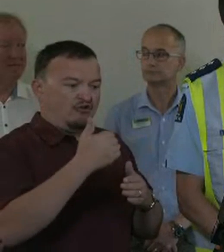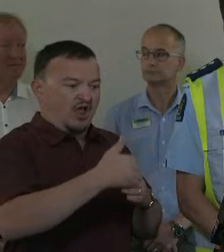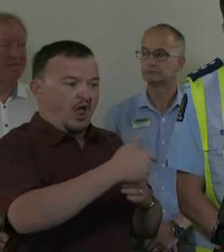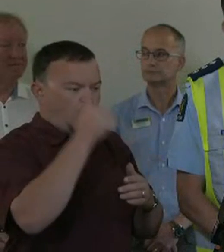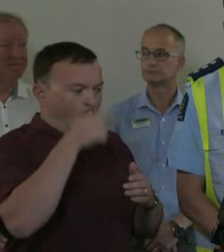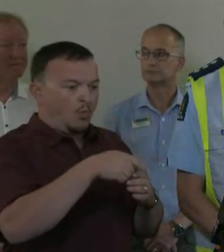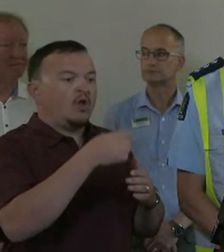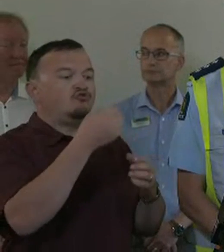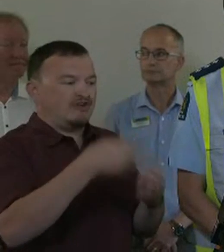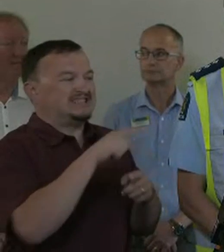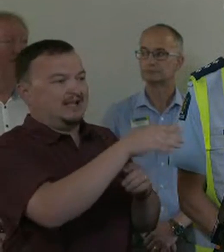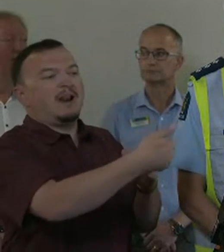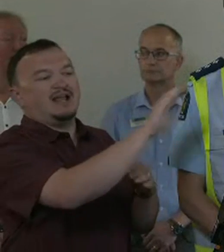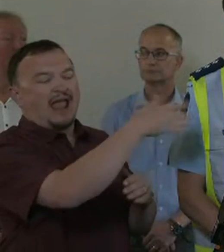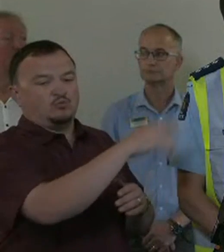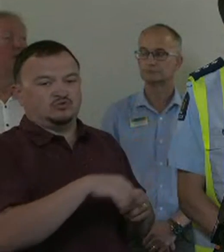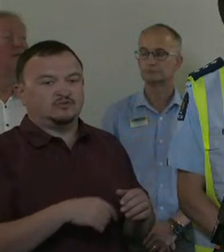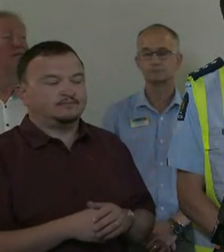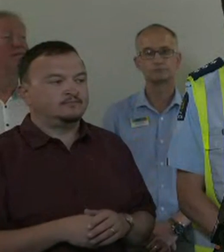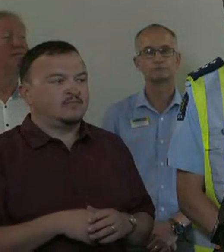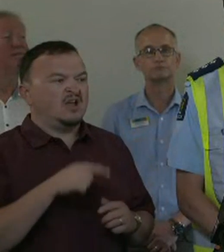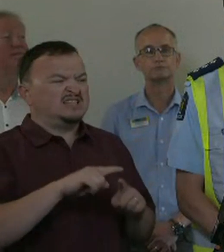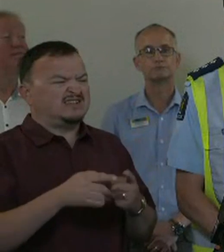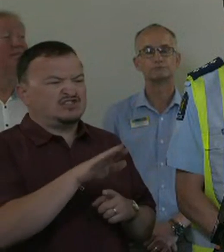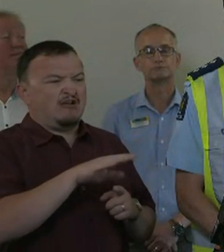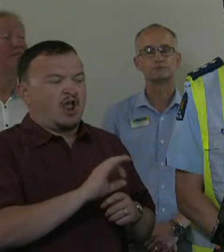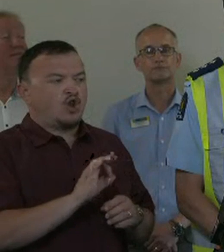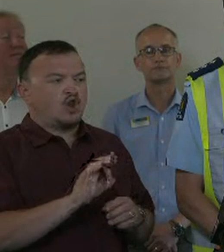so and not as dense as Wakefield.